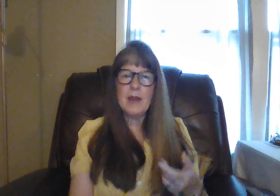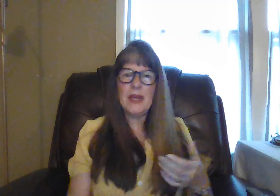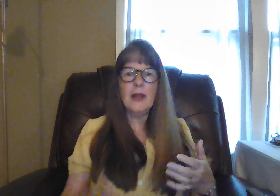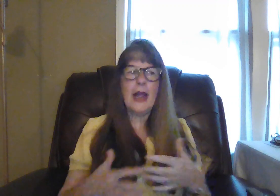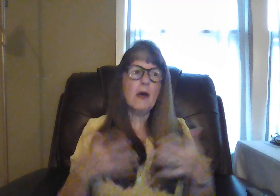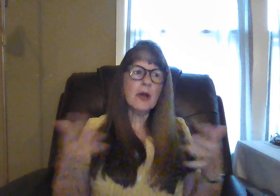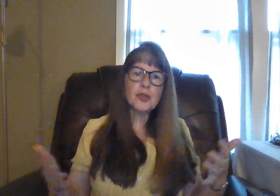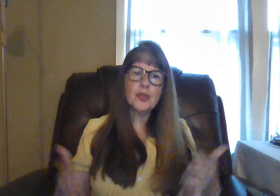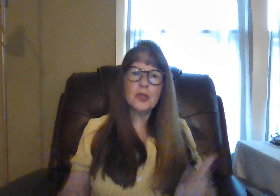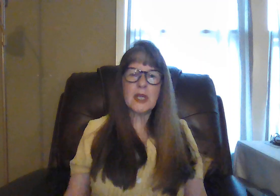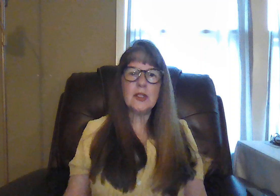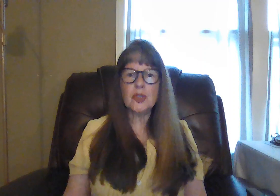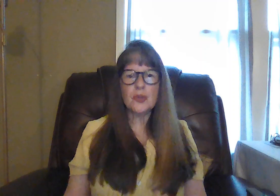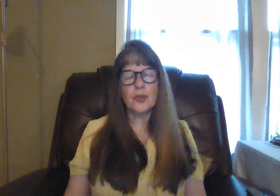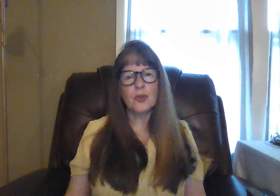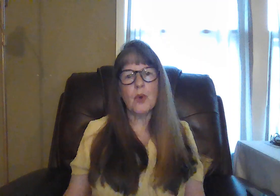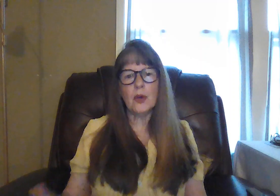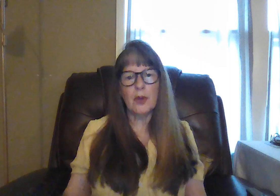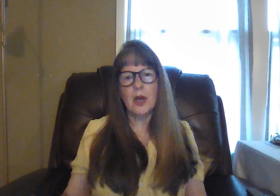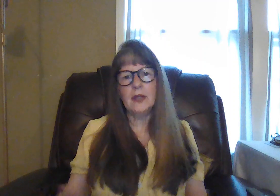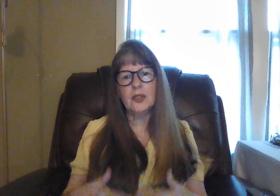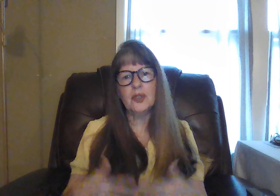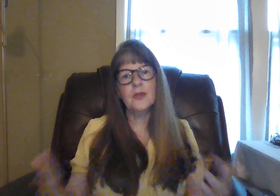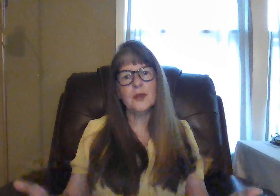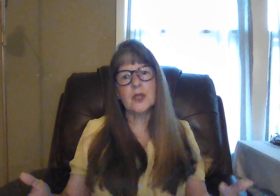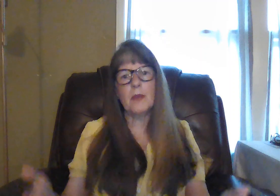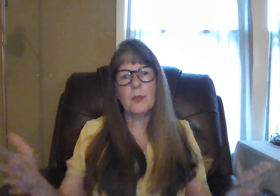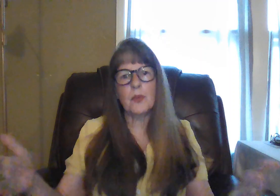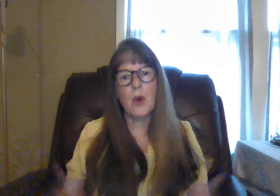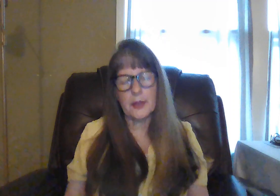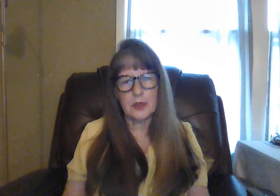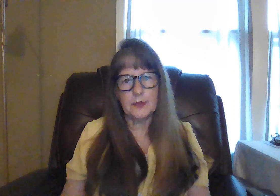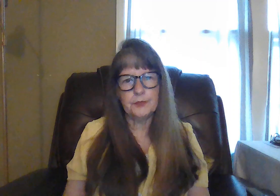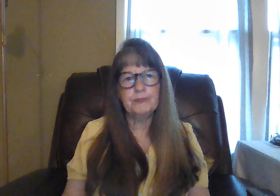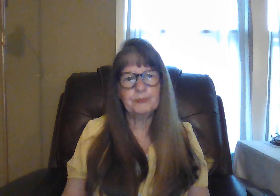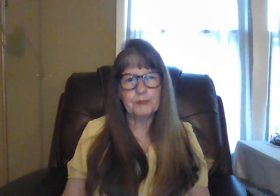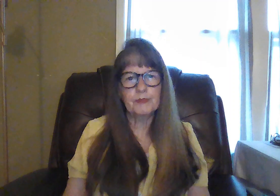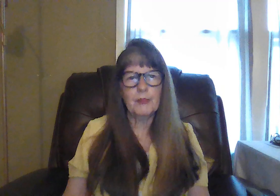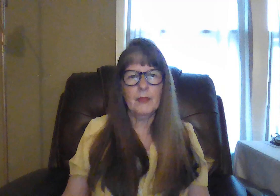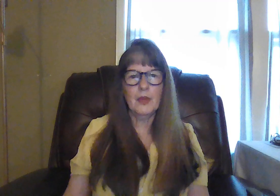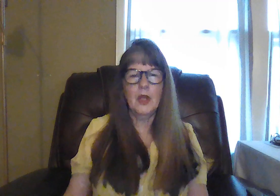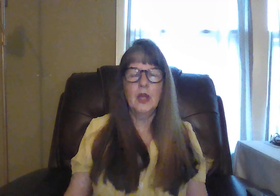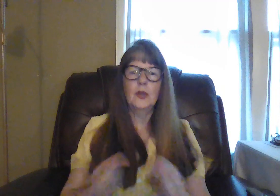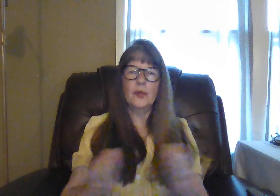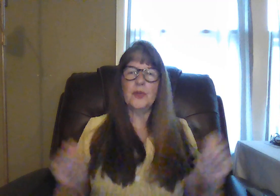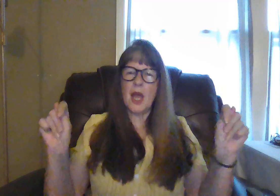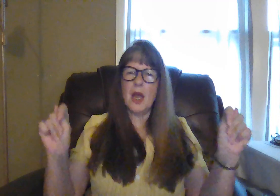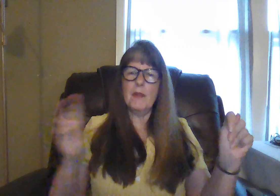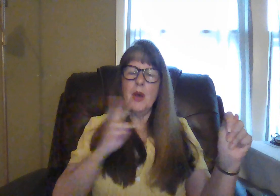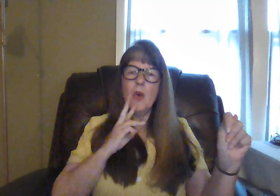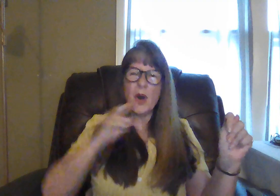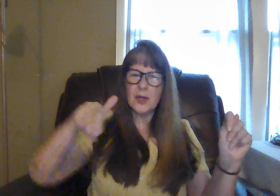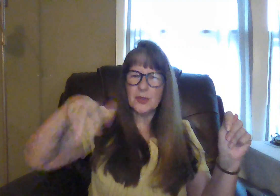mean, how else are you going to say, did you turn the water on, and did you fill the tub up with water? Your tub, water,